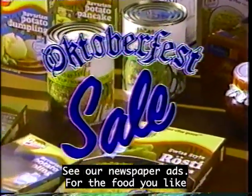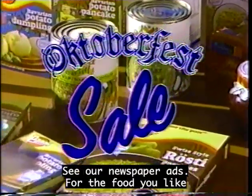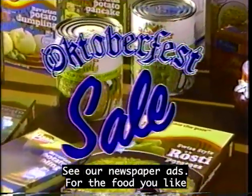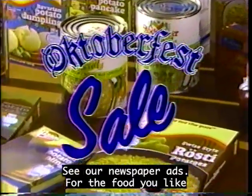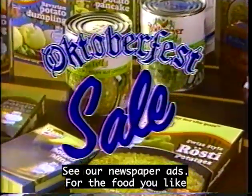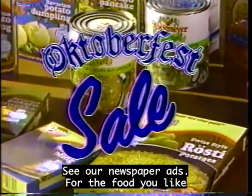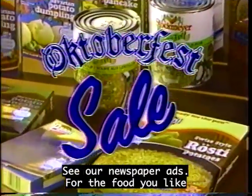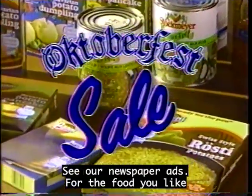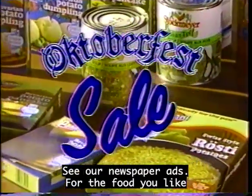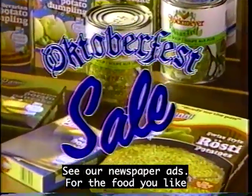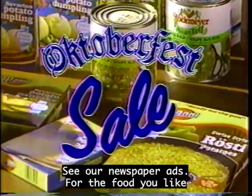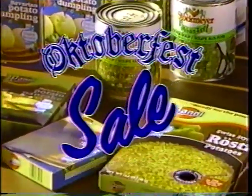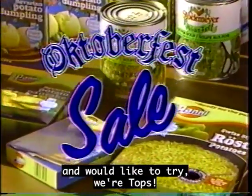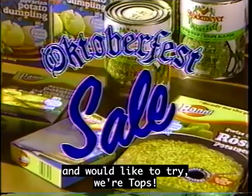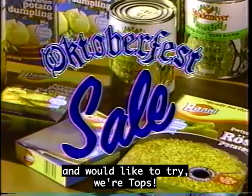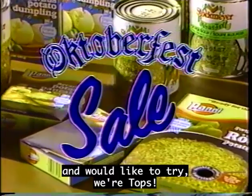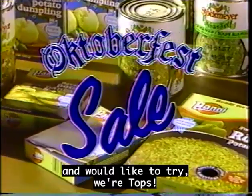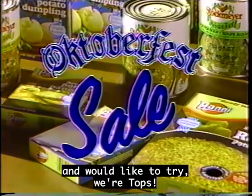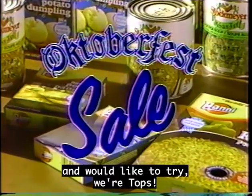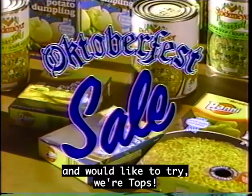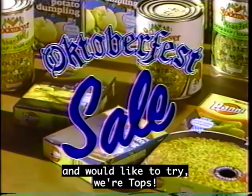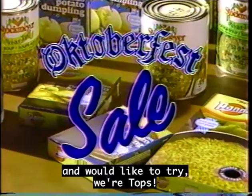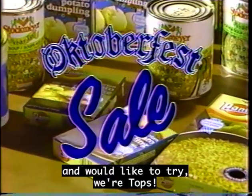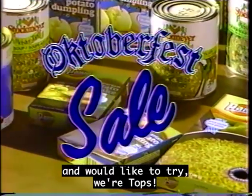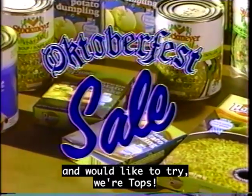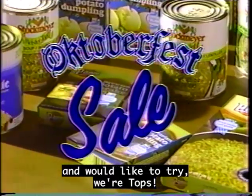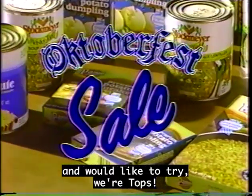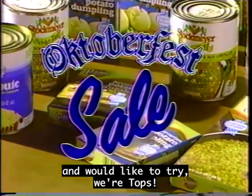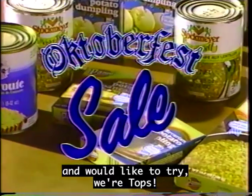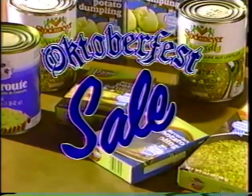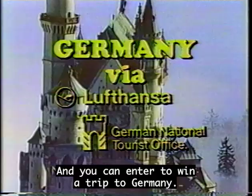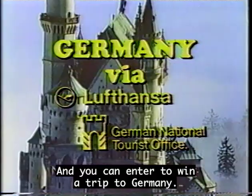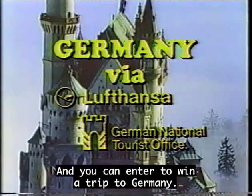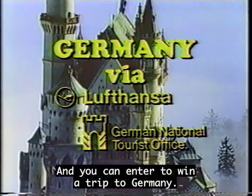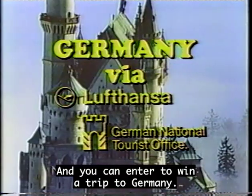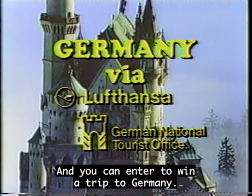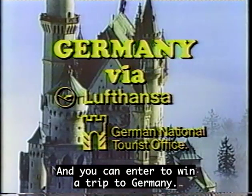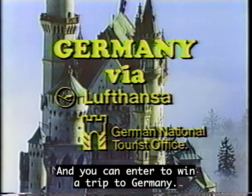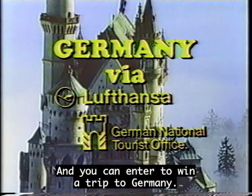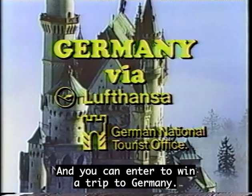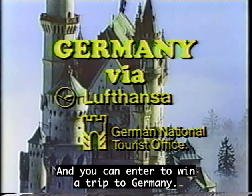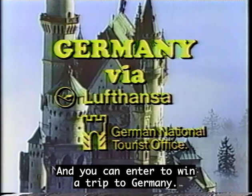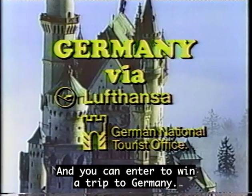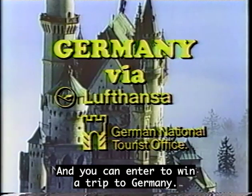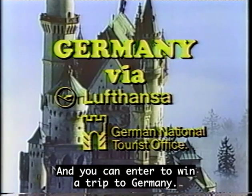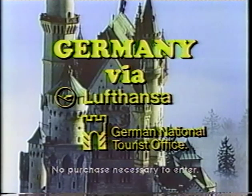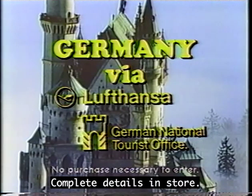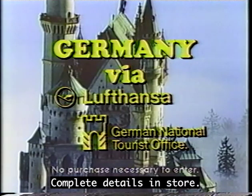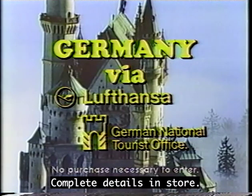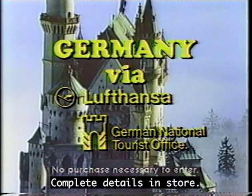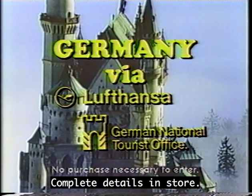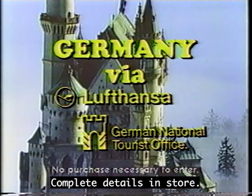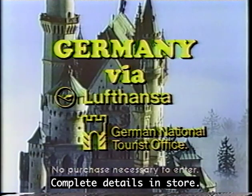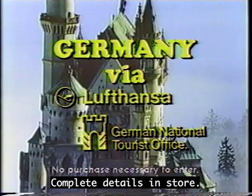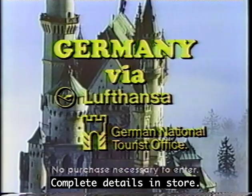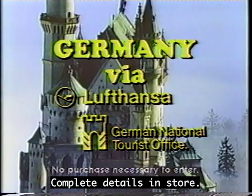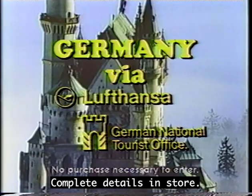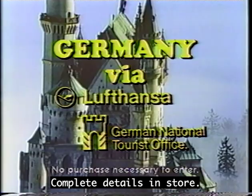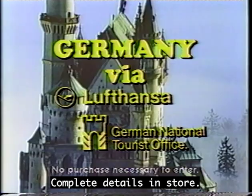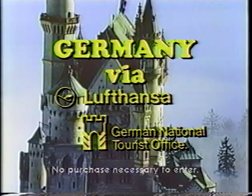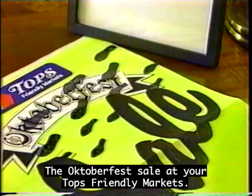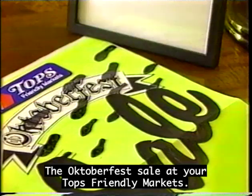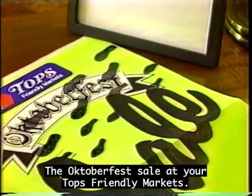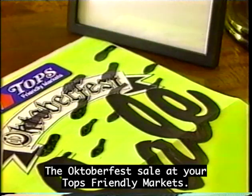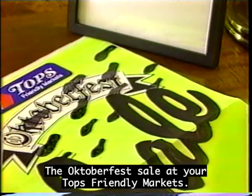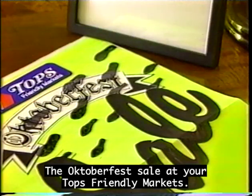See our newspaper ads. For the foods you like and would like to try, we're Tops. And you can enter to win a trip to Germany. Complete details in